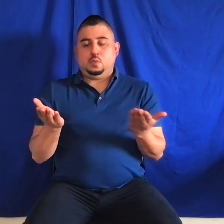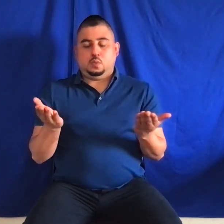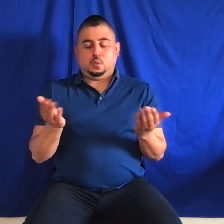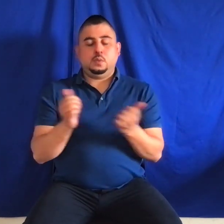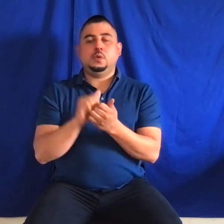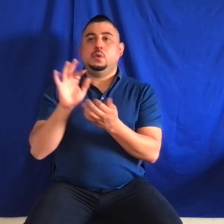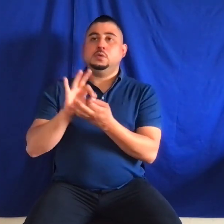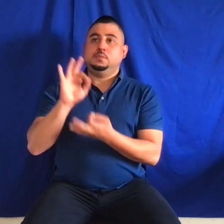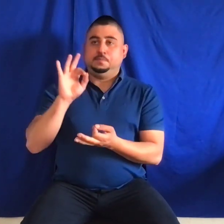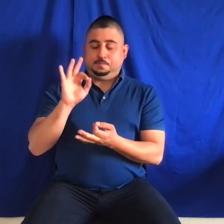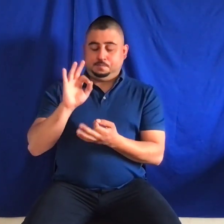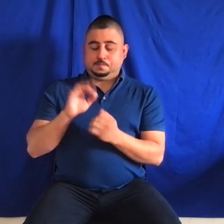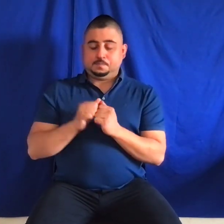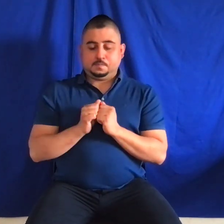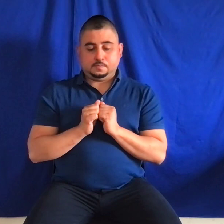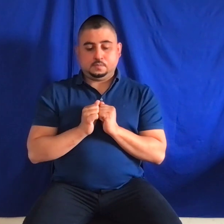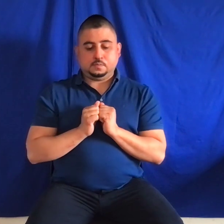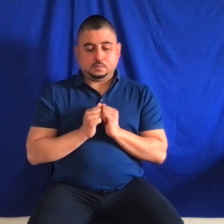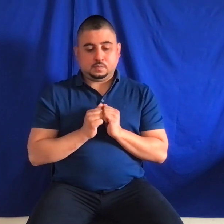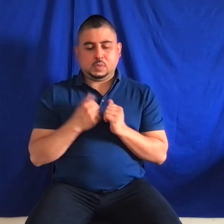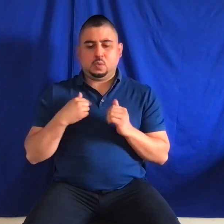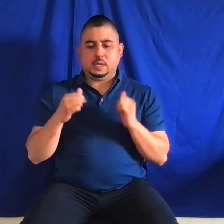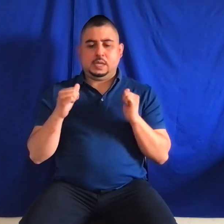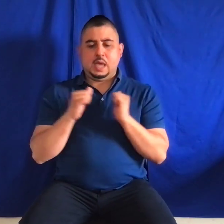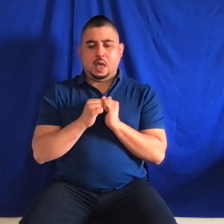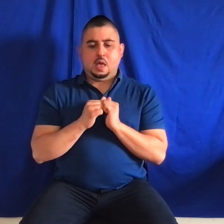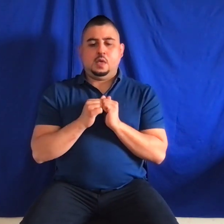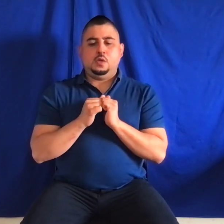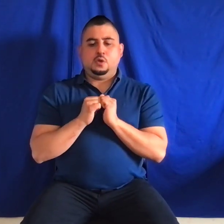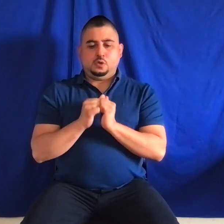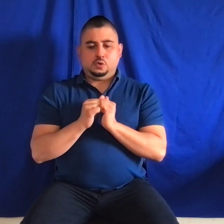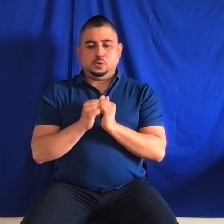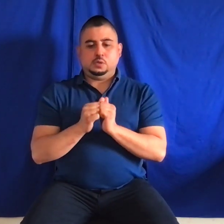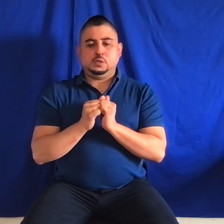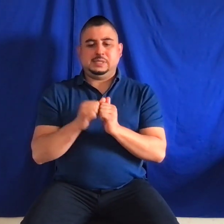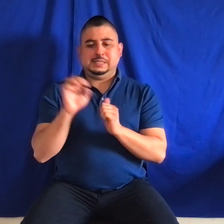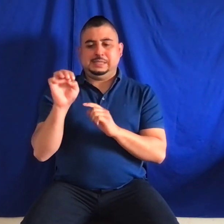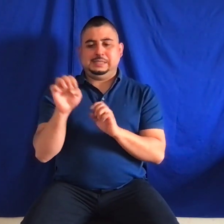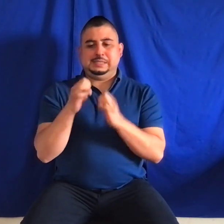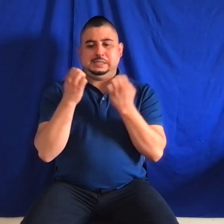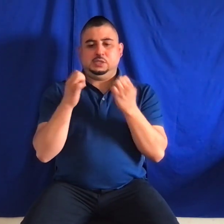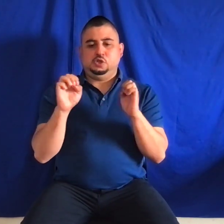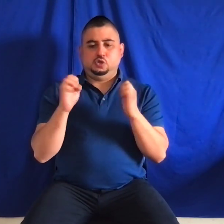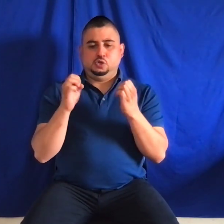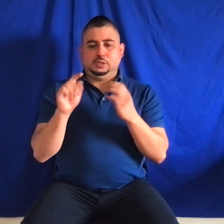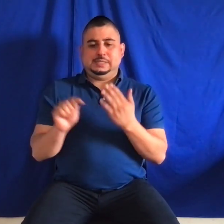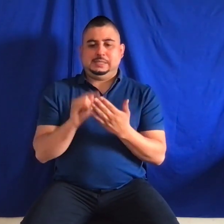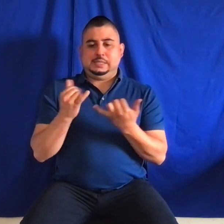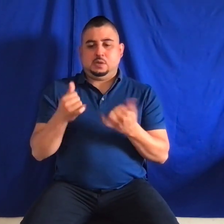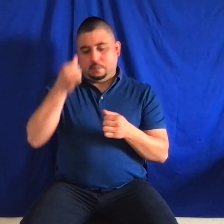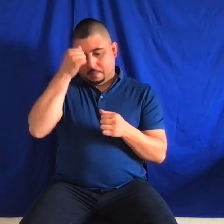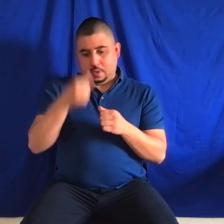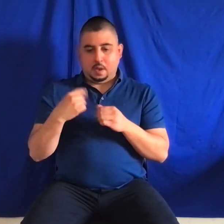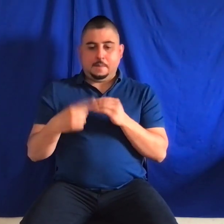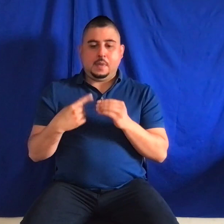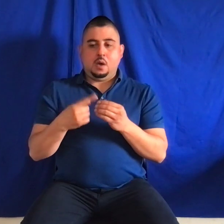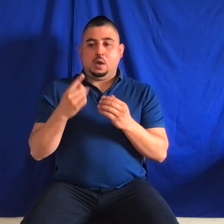spirit. As we gather in this Easter season, we're reminded of the triumph of Christ over